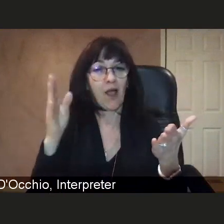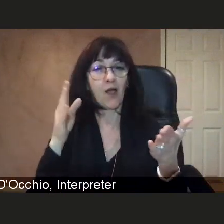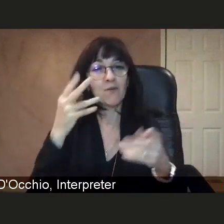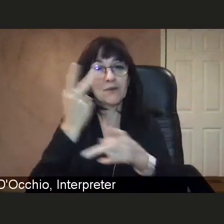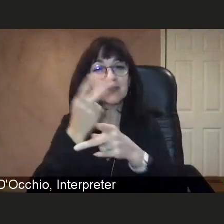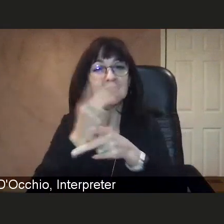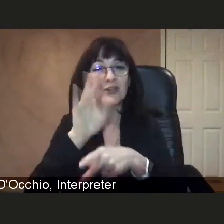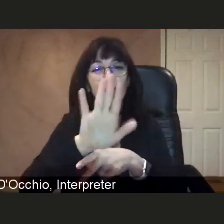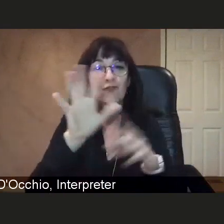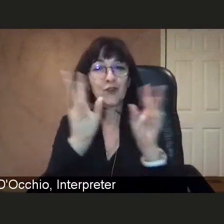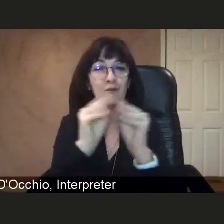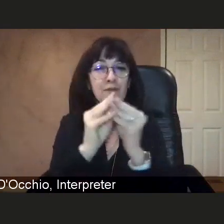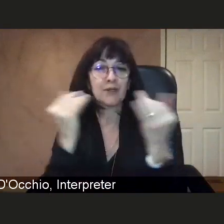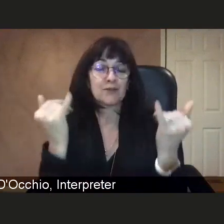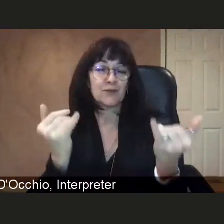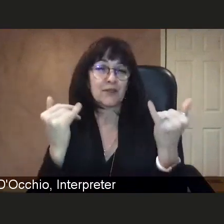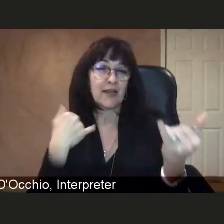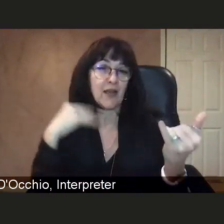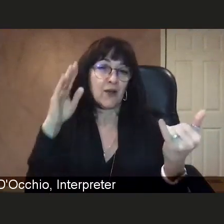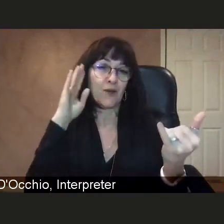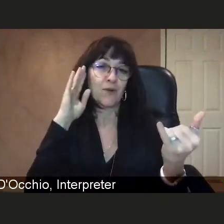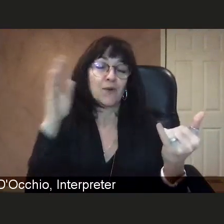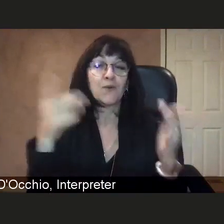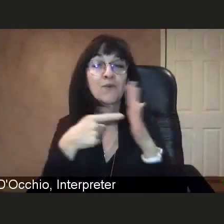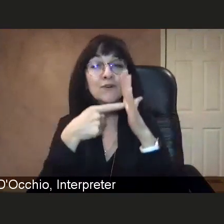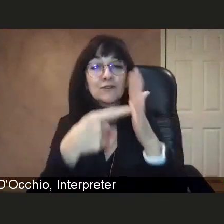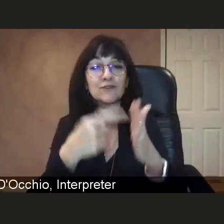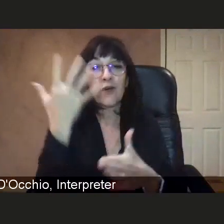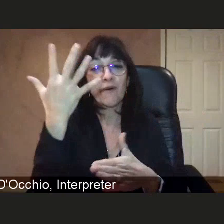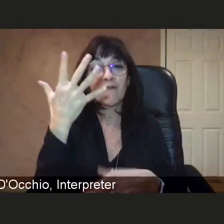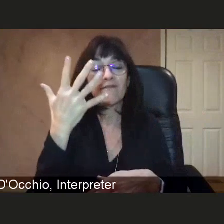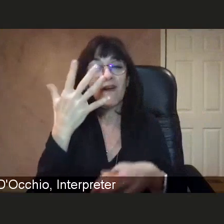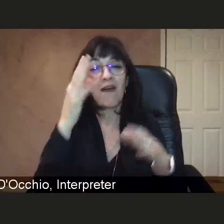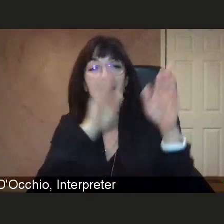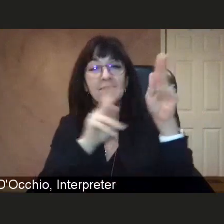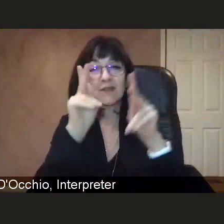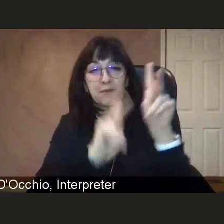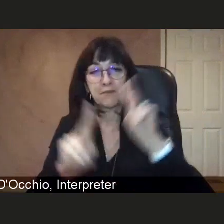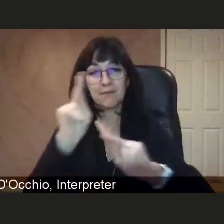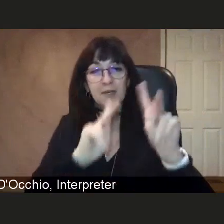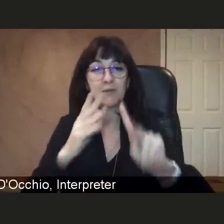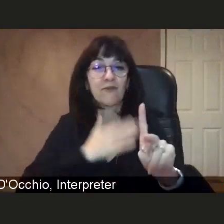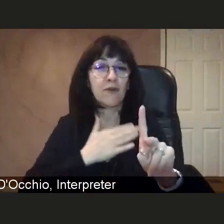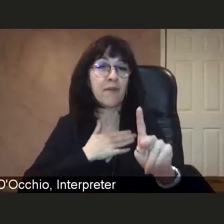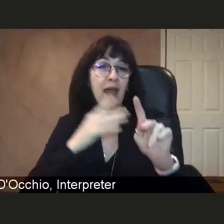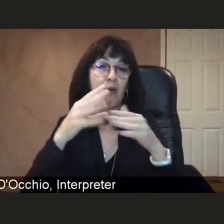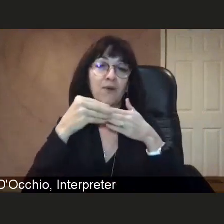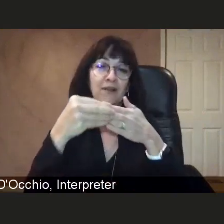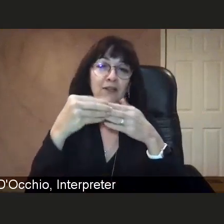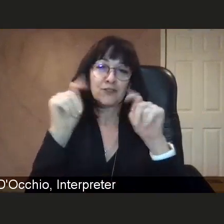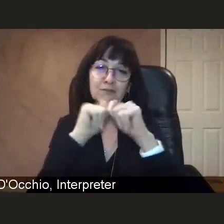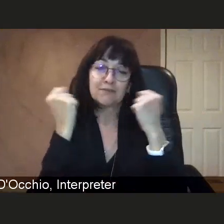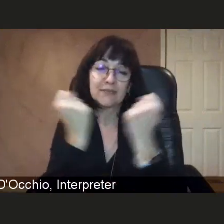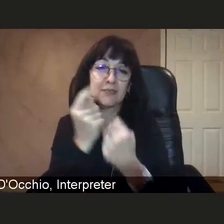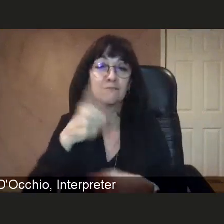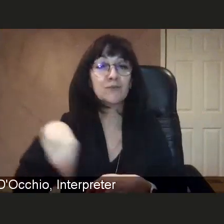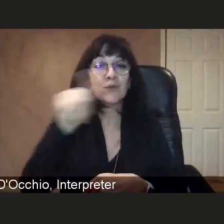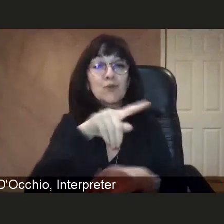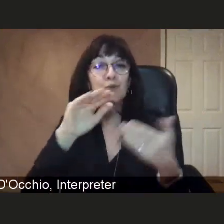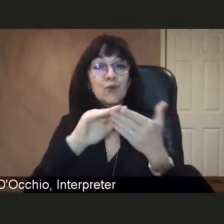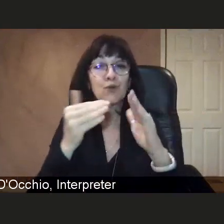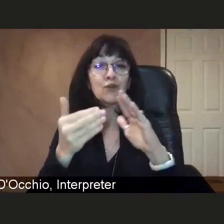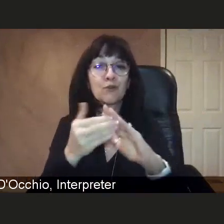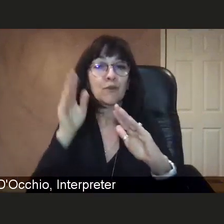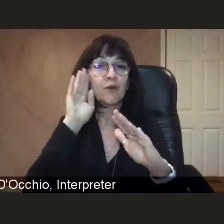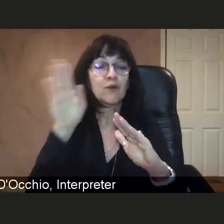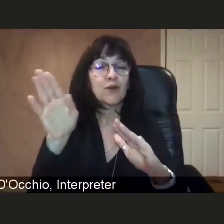5 members of our amazing Beebe leadership team who will be answering questions that you, the community, have submitted. This will be